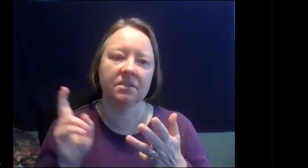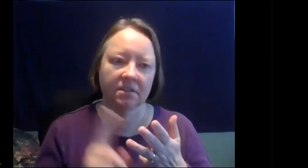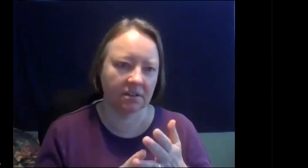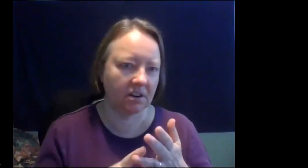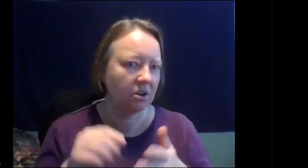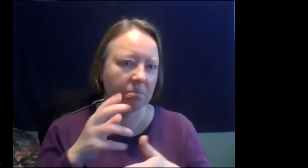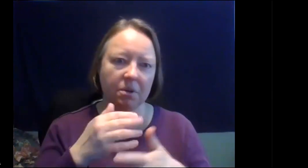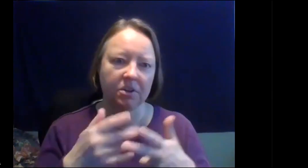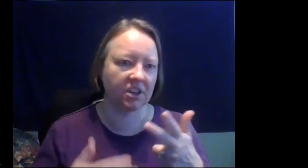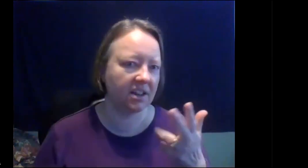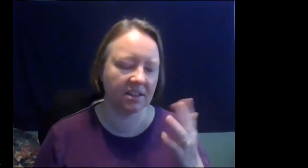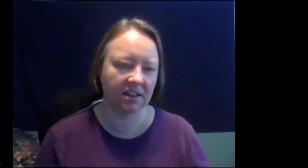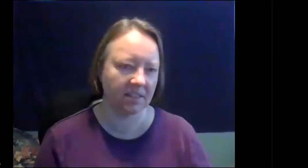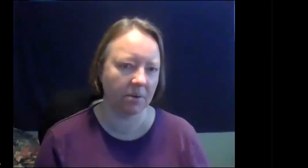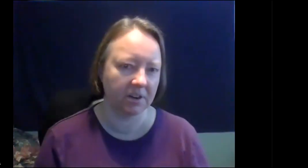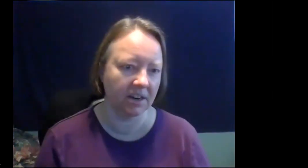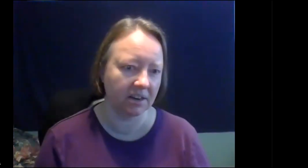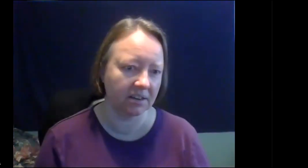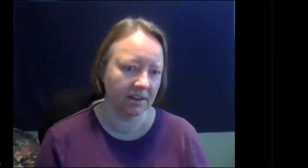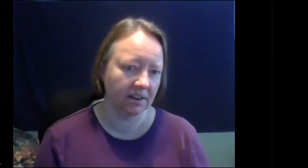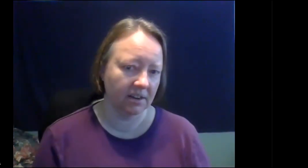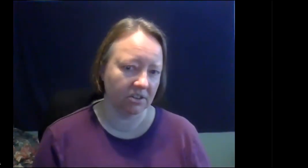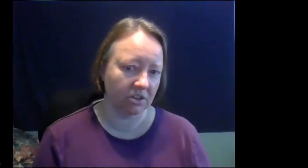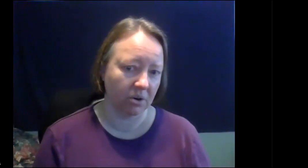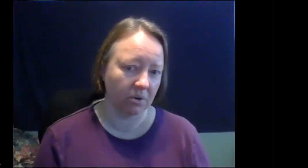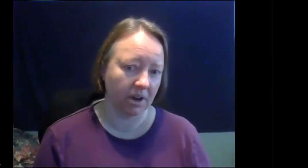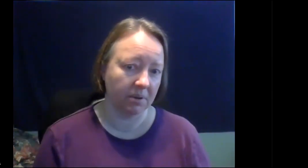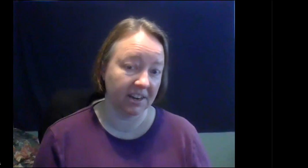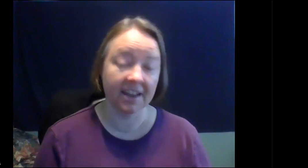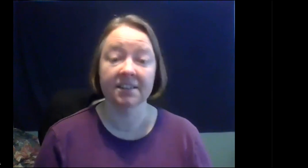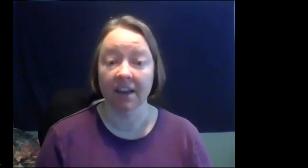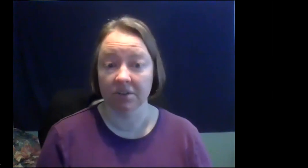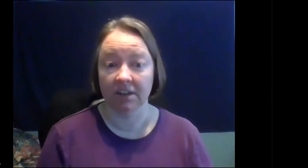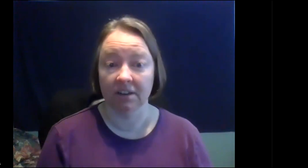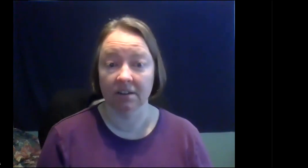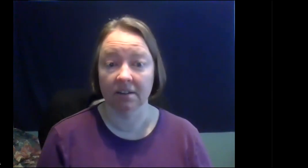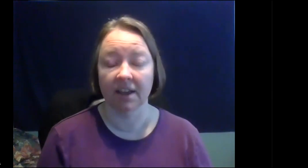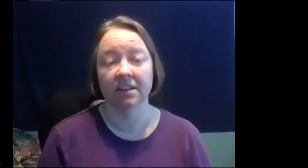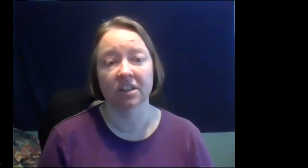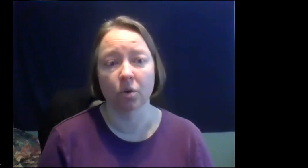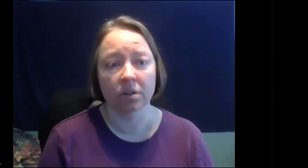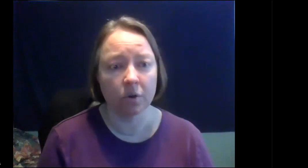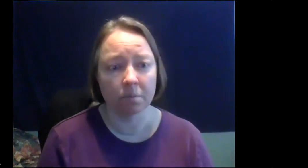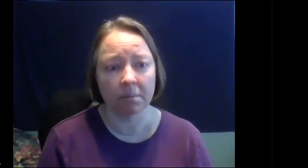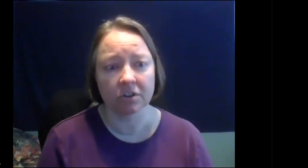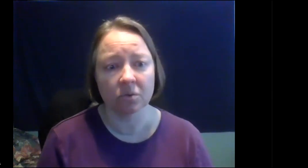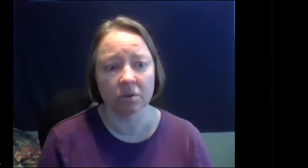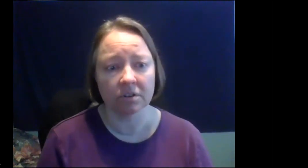therapist, pretty much anything that they would need. So in Kent County, that is Northview Public